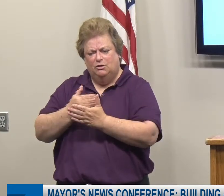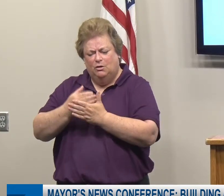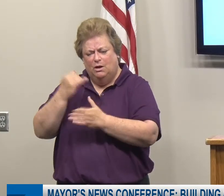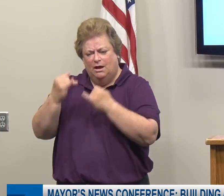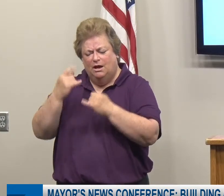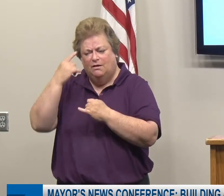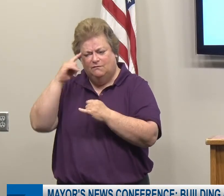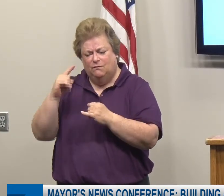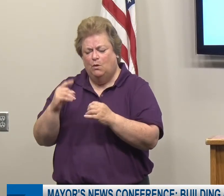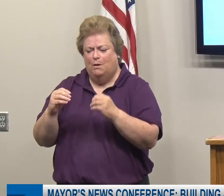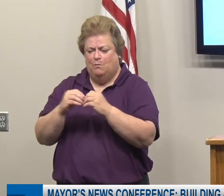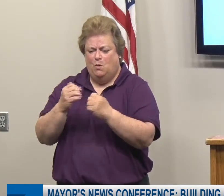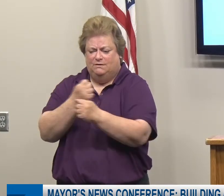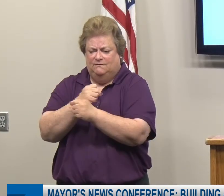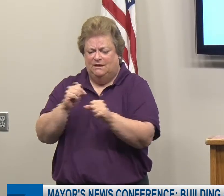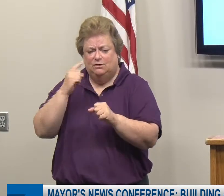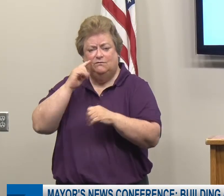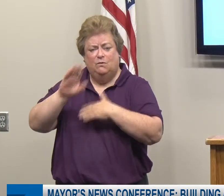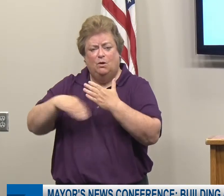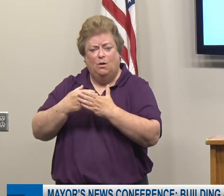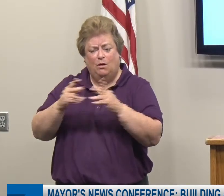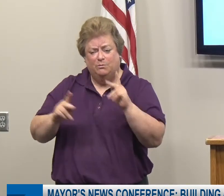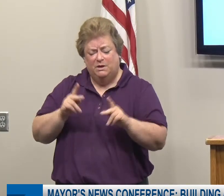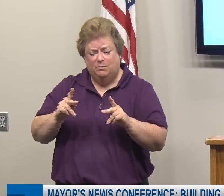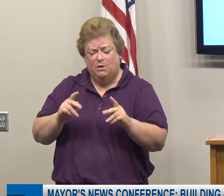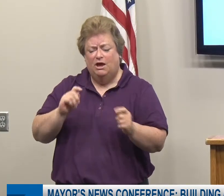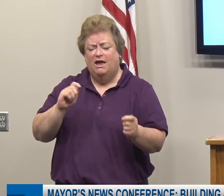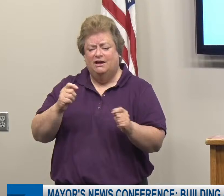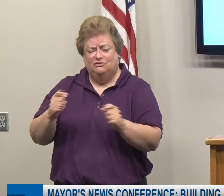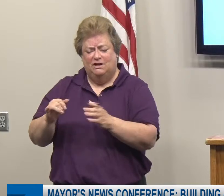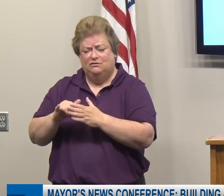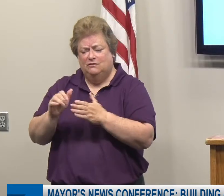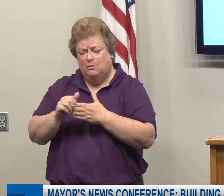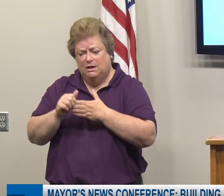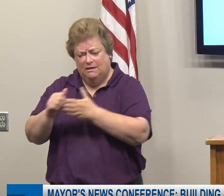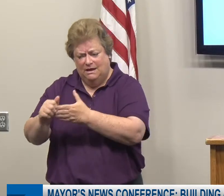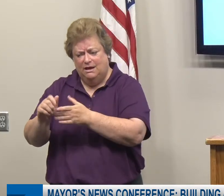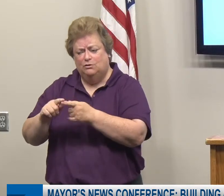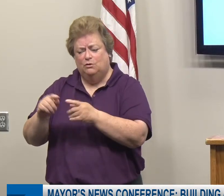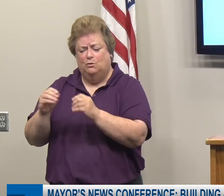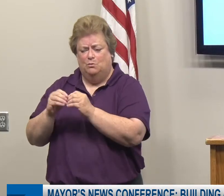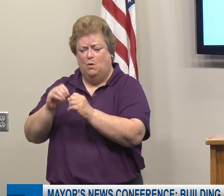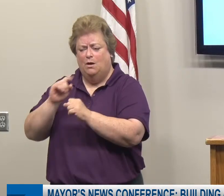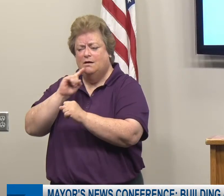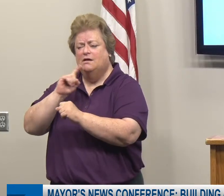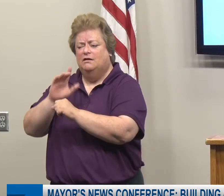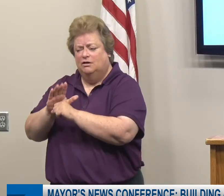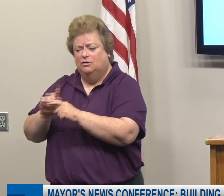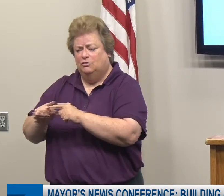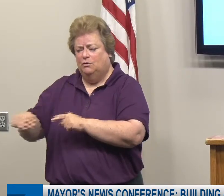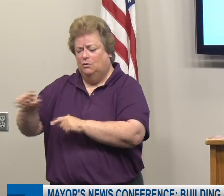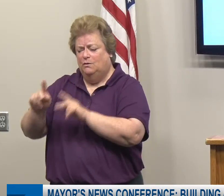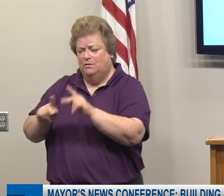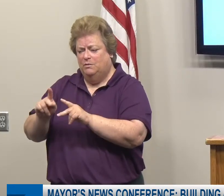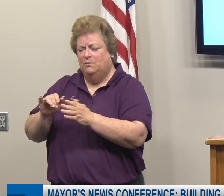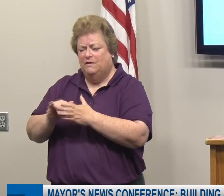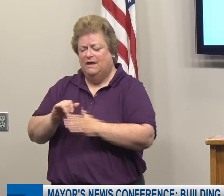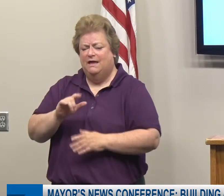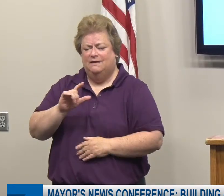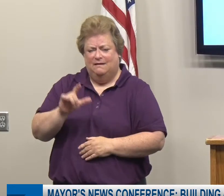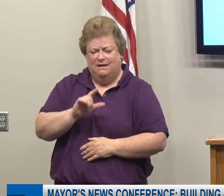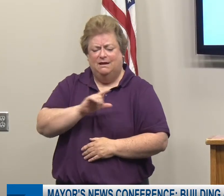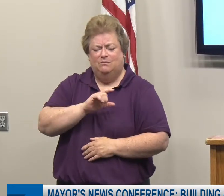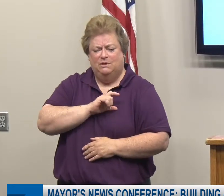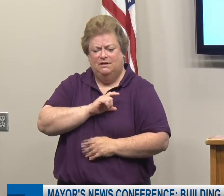ensure greater safety for all residents, and changes that provide further reassurance to the public that LPD understands